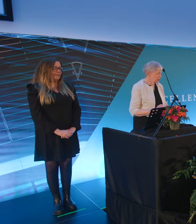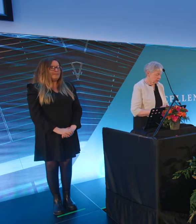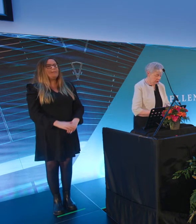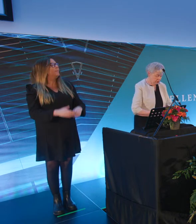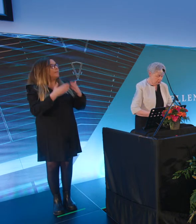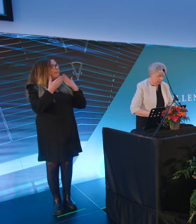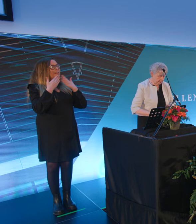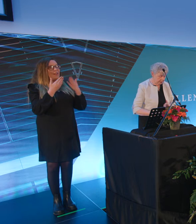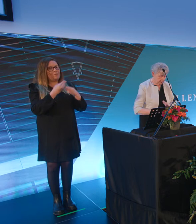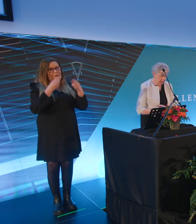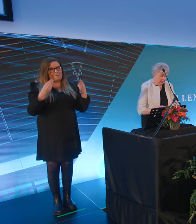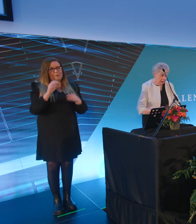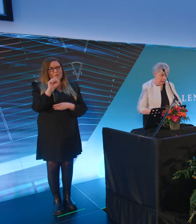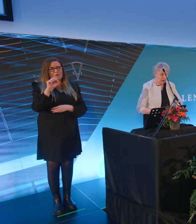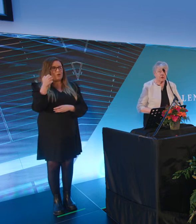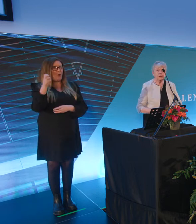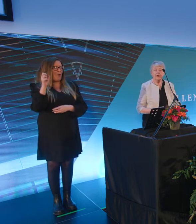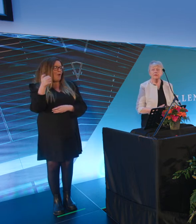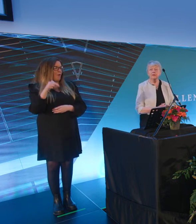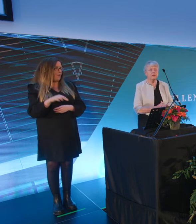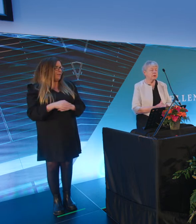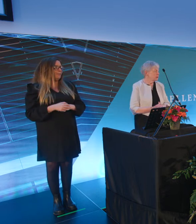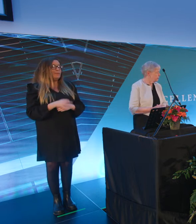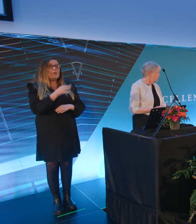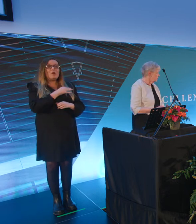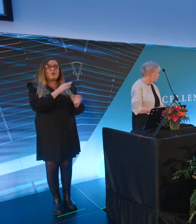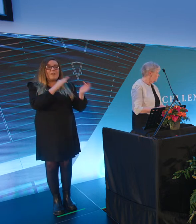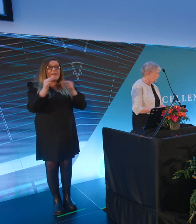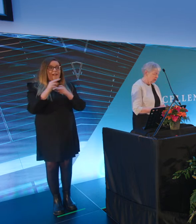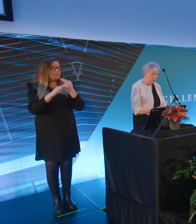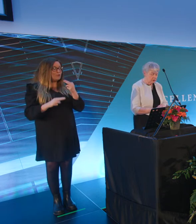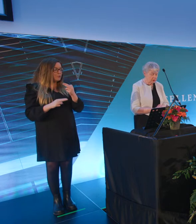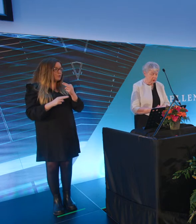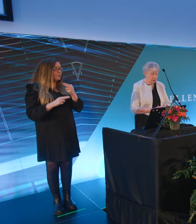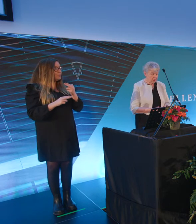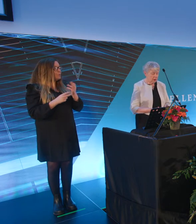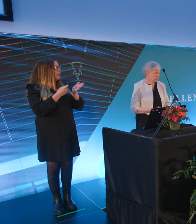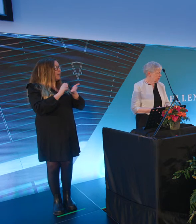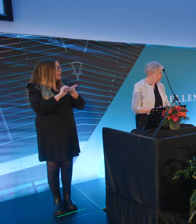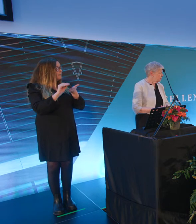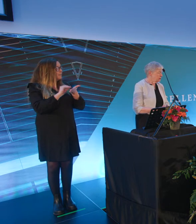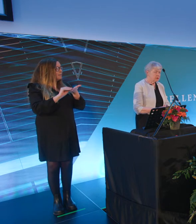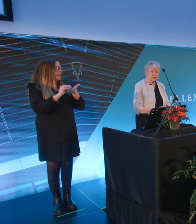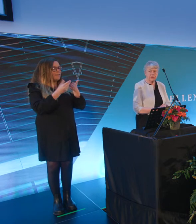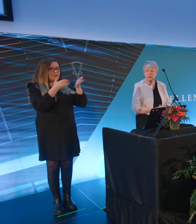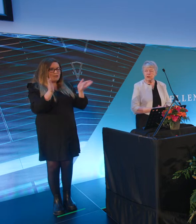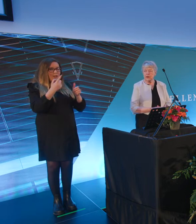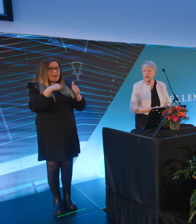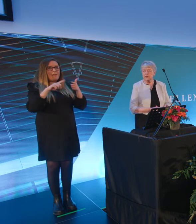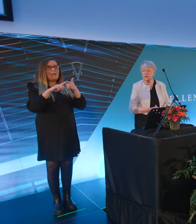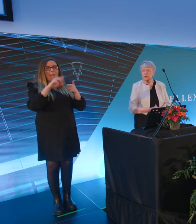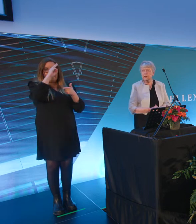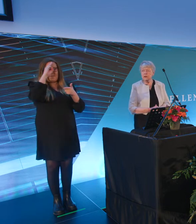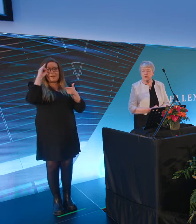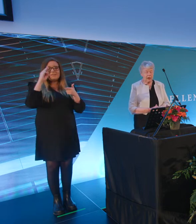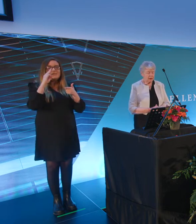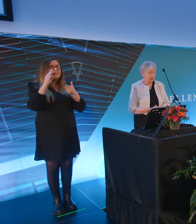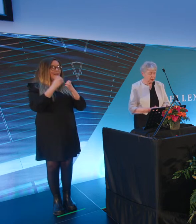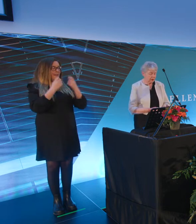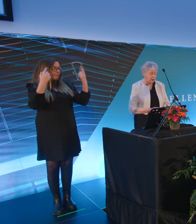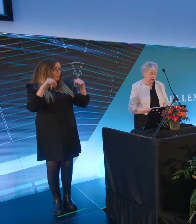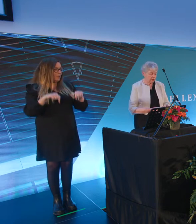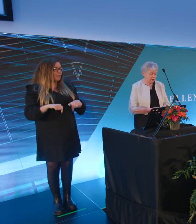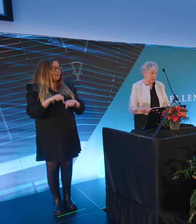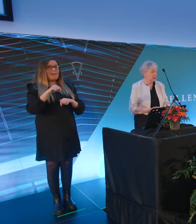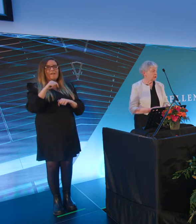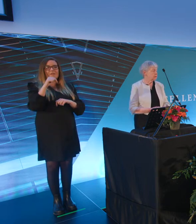Thank you very much, Sean. Good afternoon, Secretary General, President, distinguished guests,